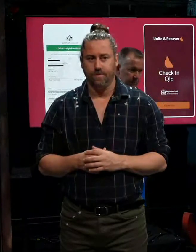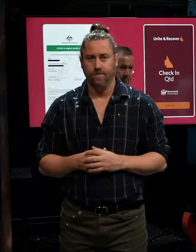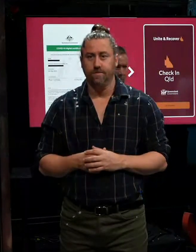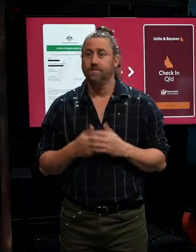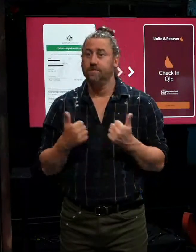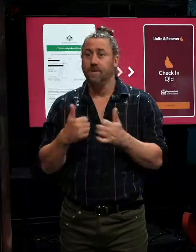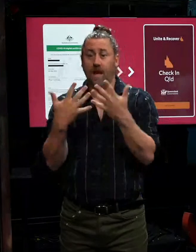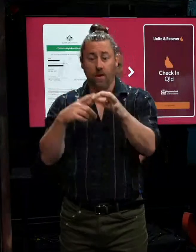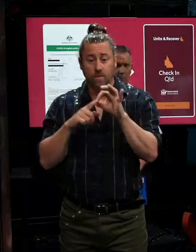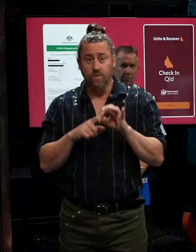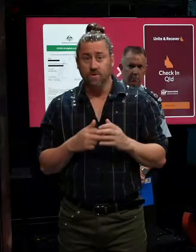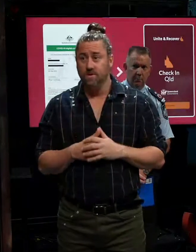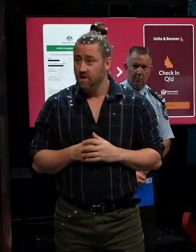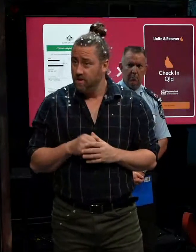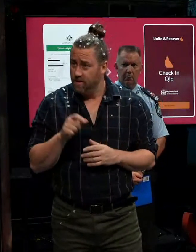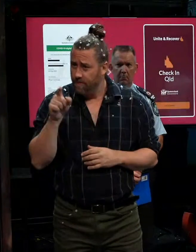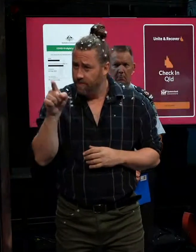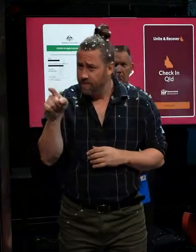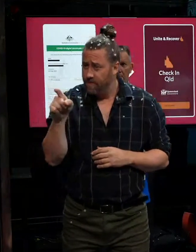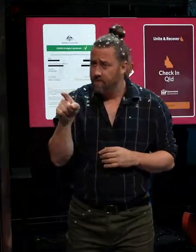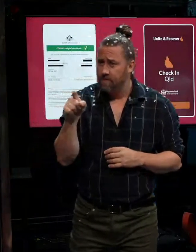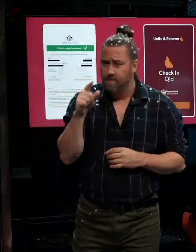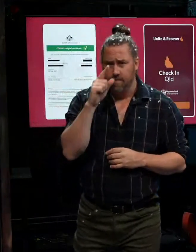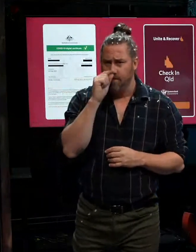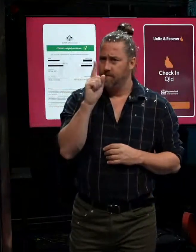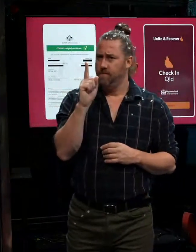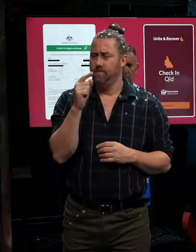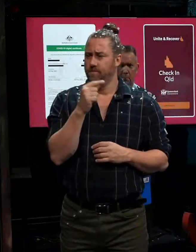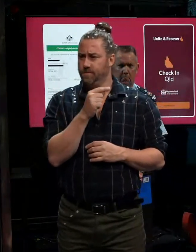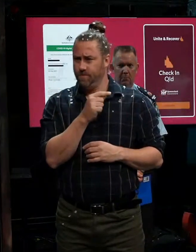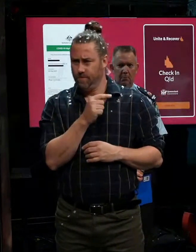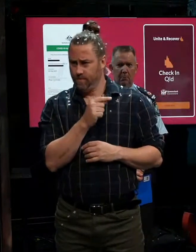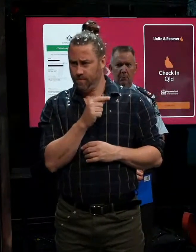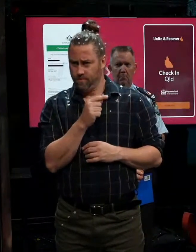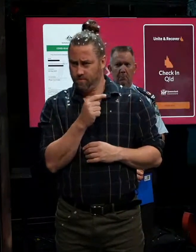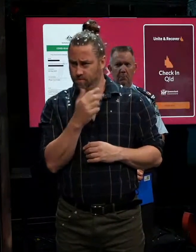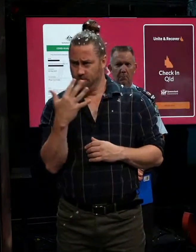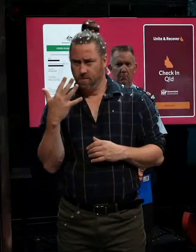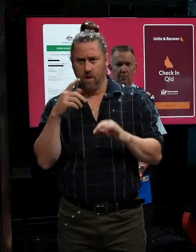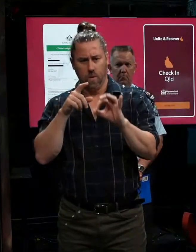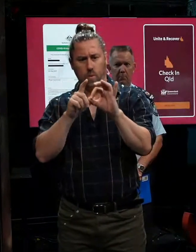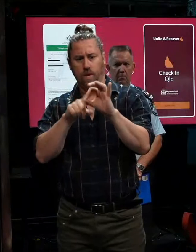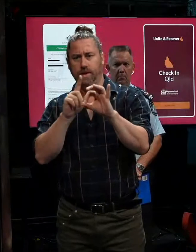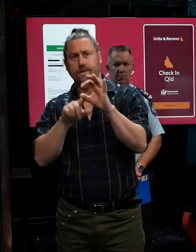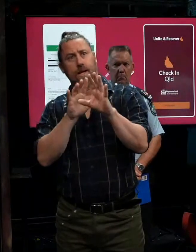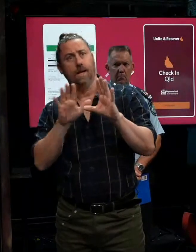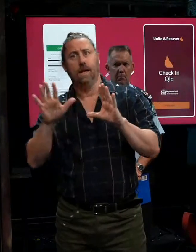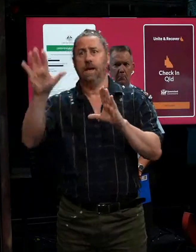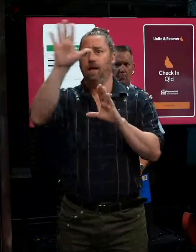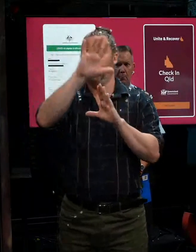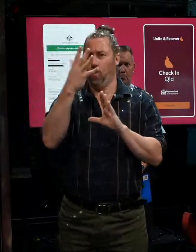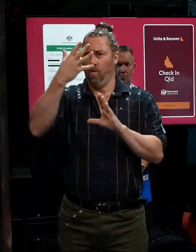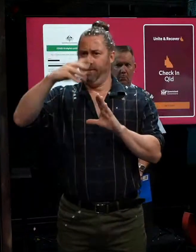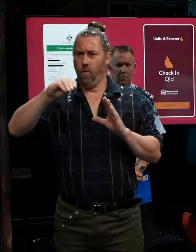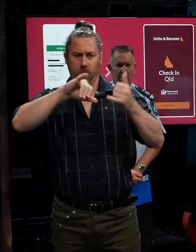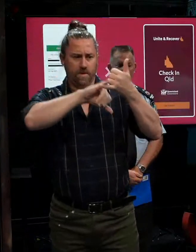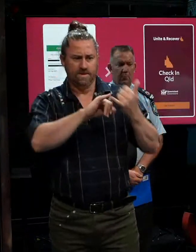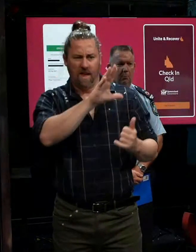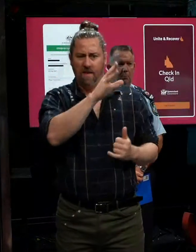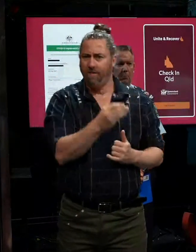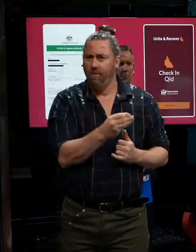All right, any questions? Minister, is there any way of telling how many people are in Queensland that have come from those countries where that